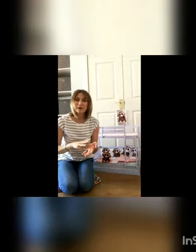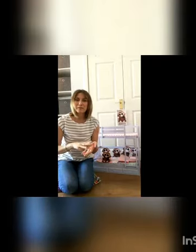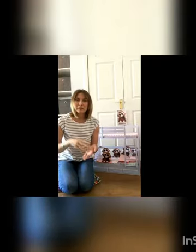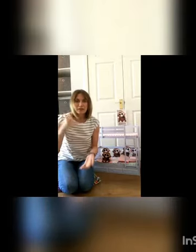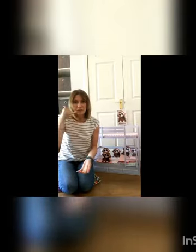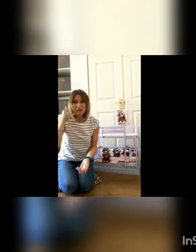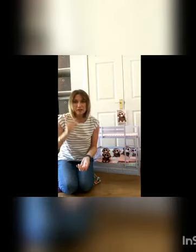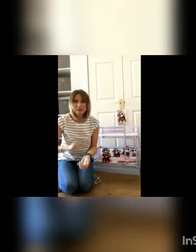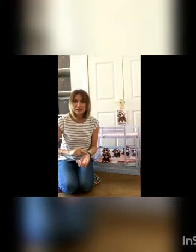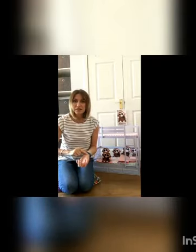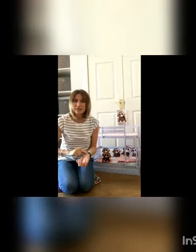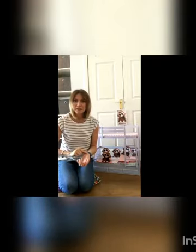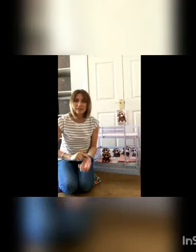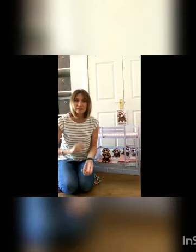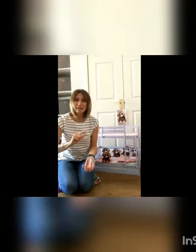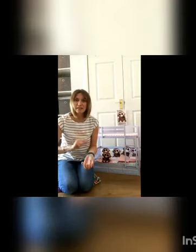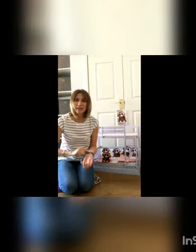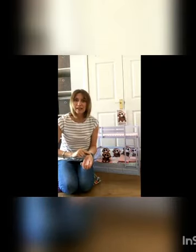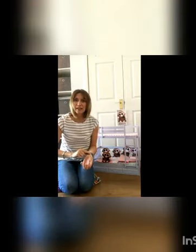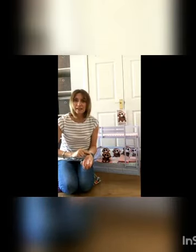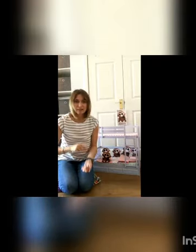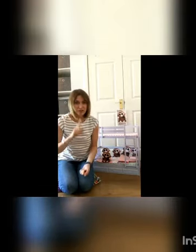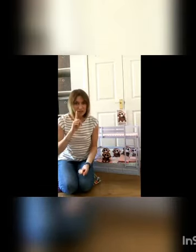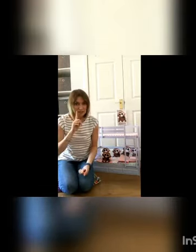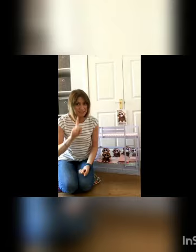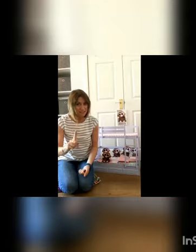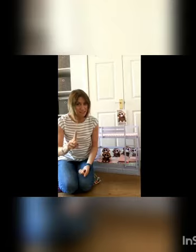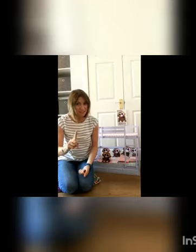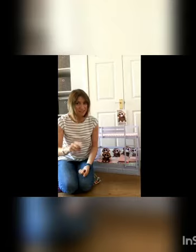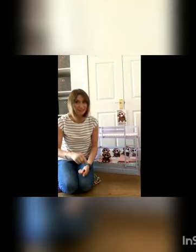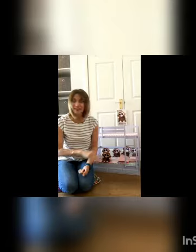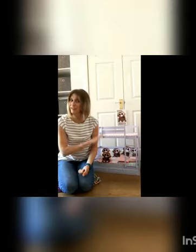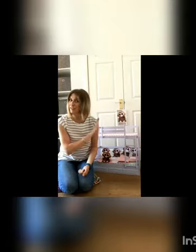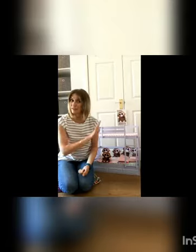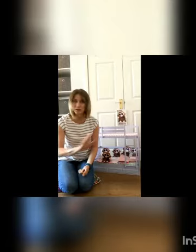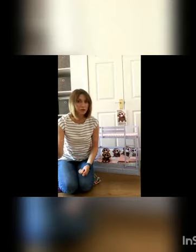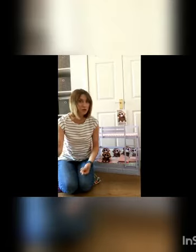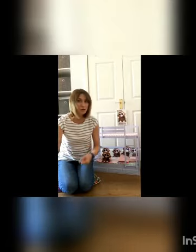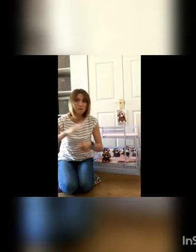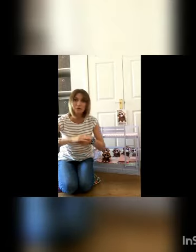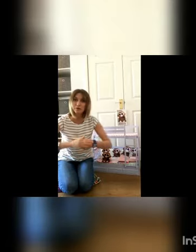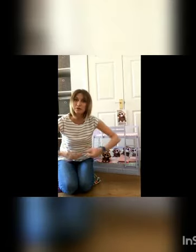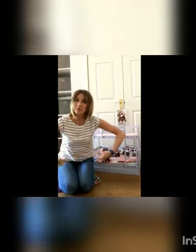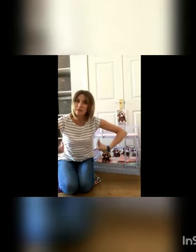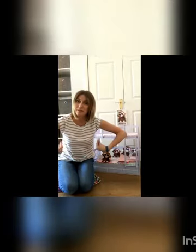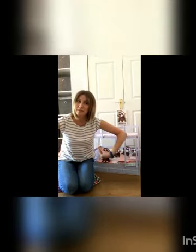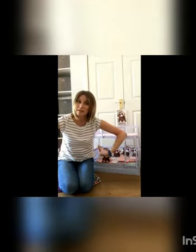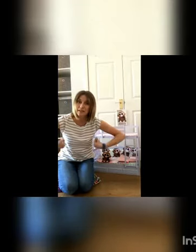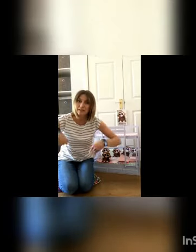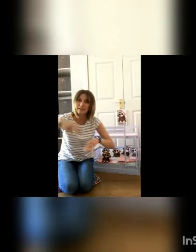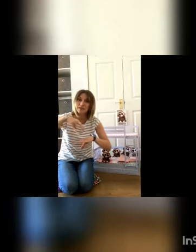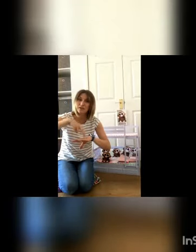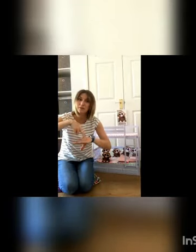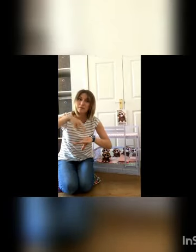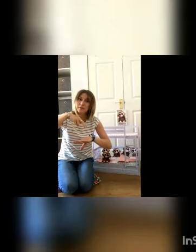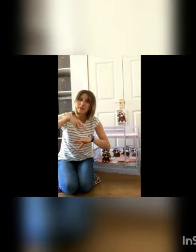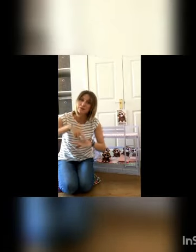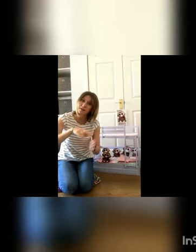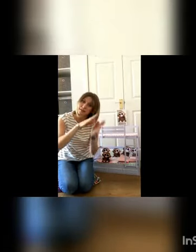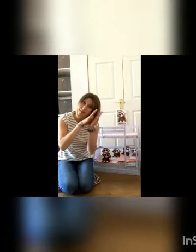Mummy called the doctor and the doctor said, no more monkeys jumping on the